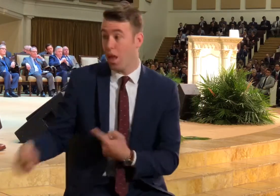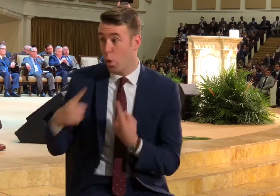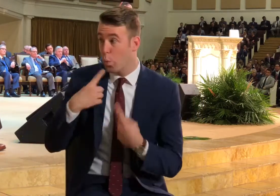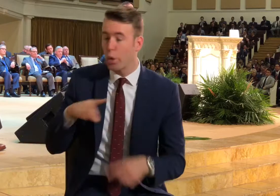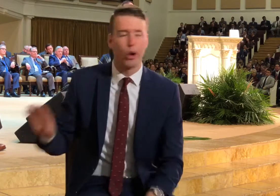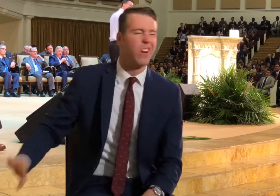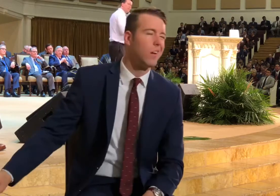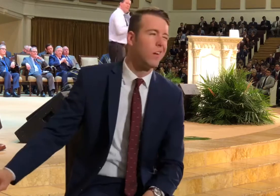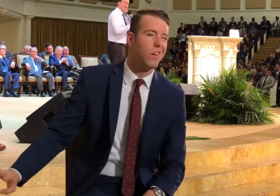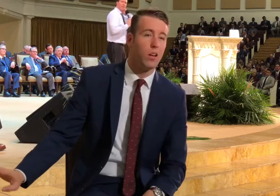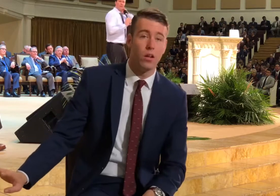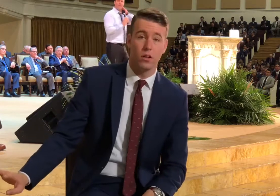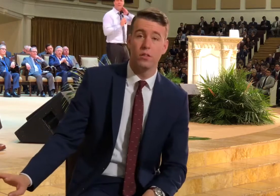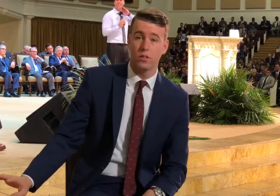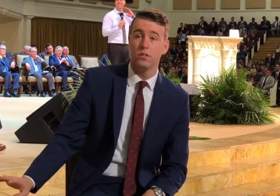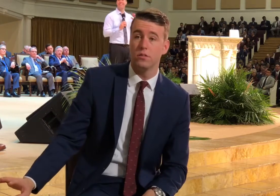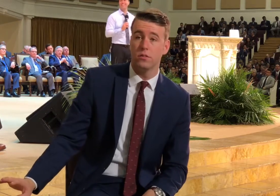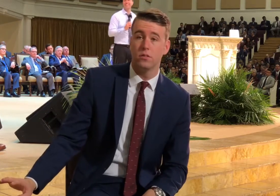work.